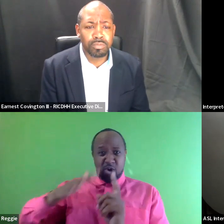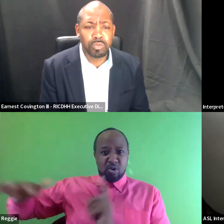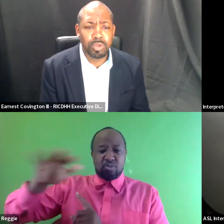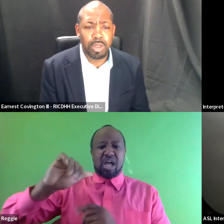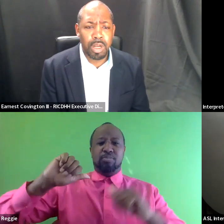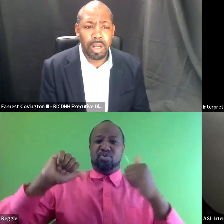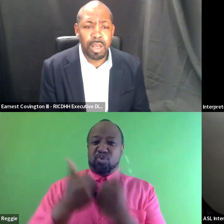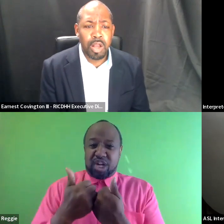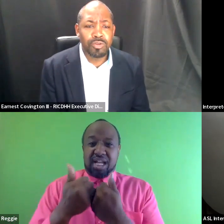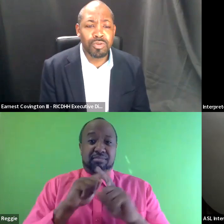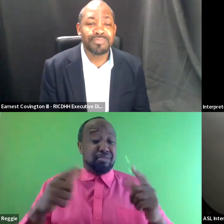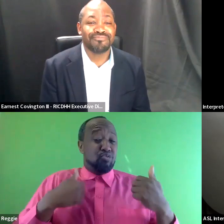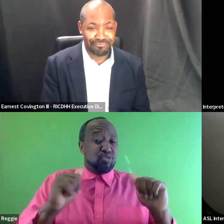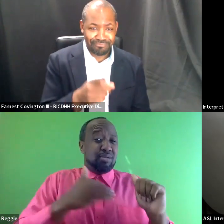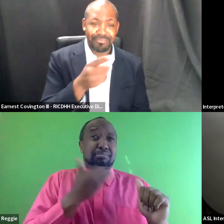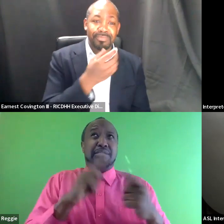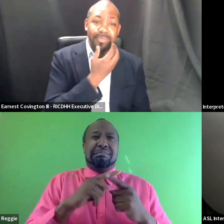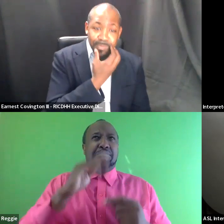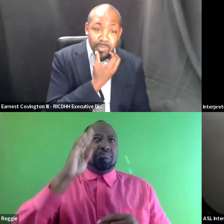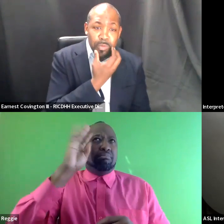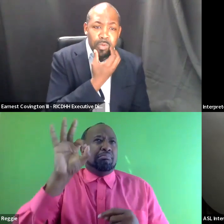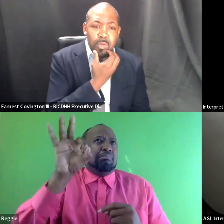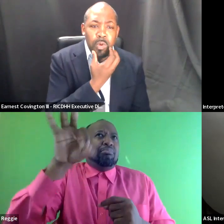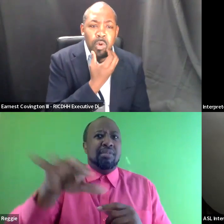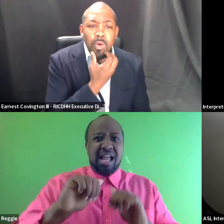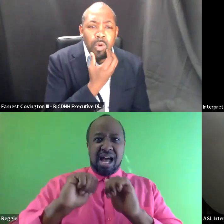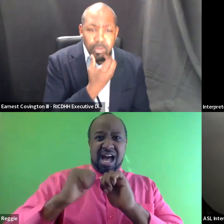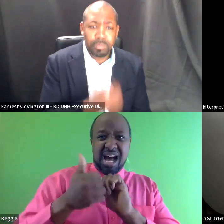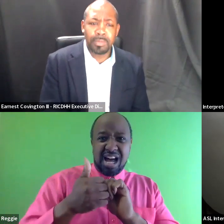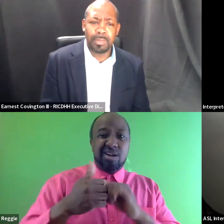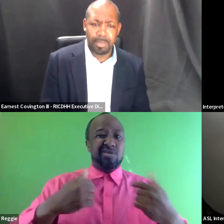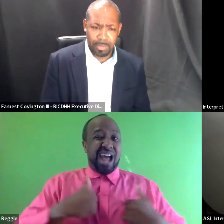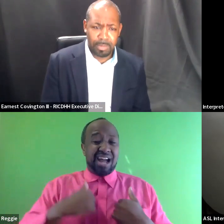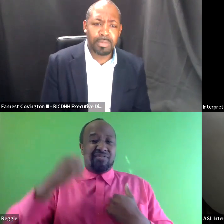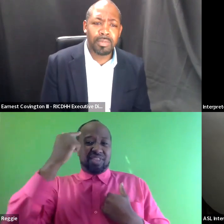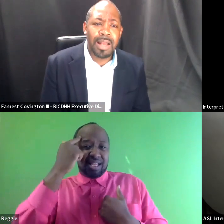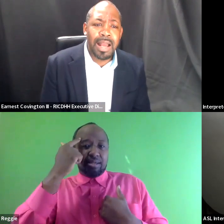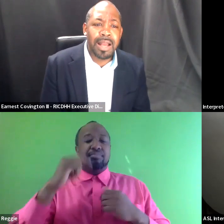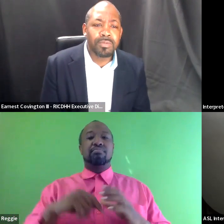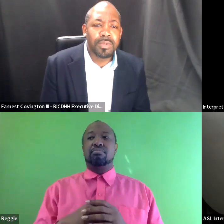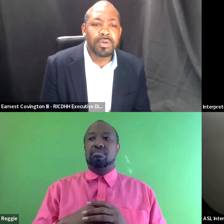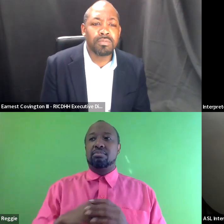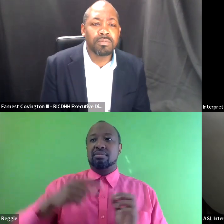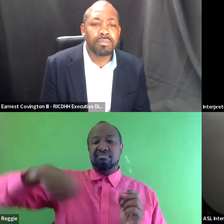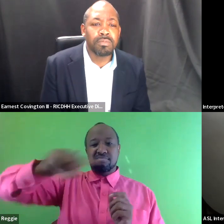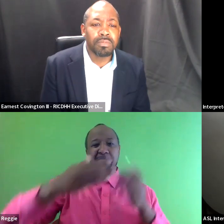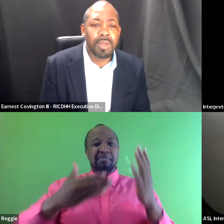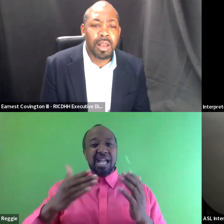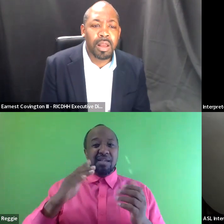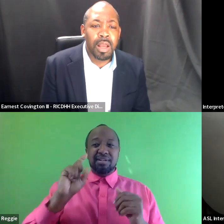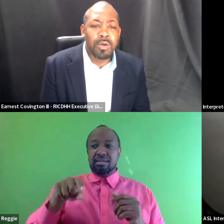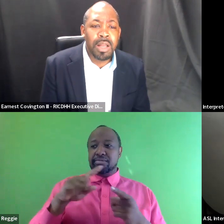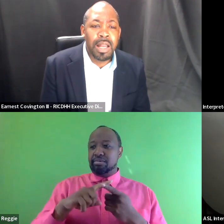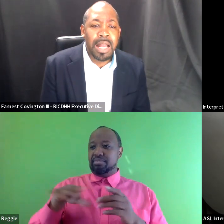you don't have that, if you don't know the community, it becomes a challenge. You know, I guess I would say